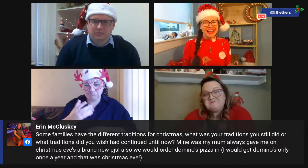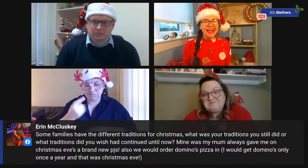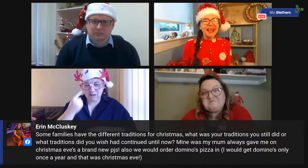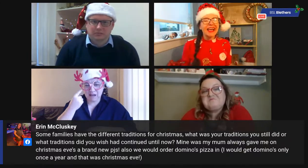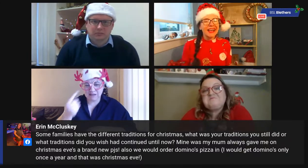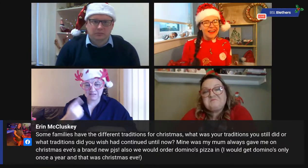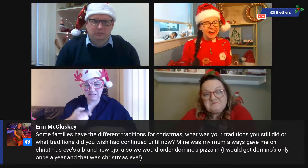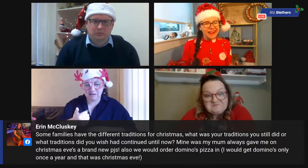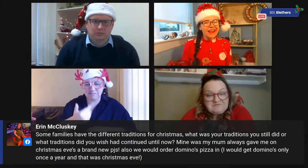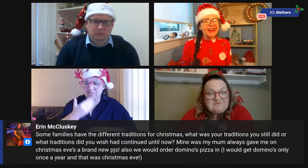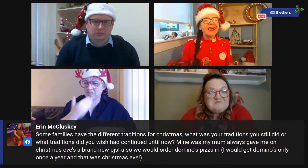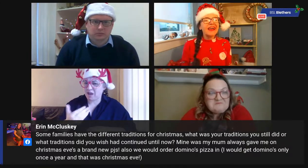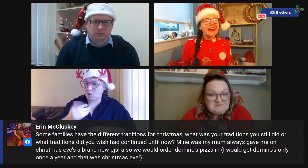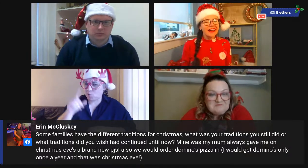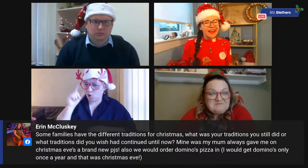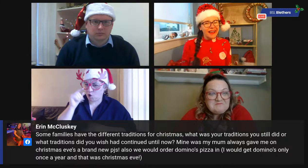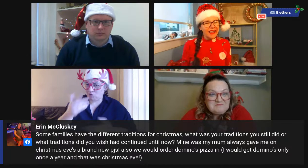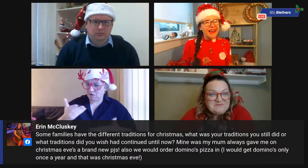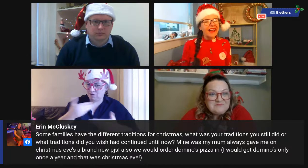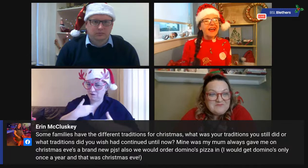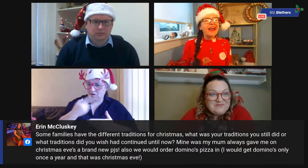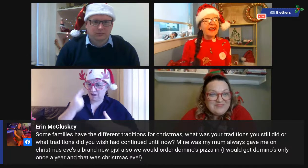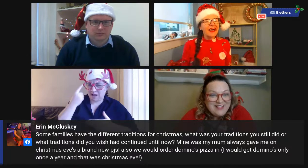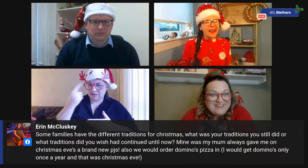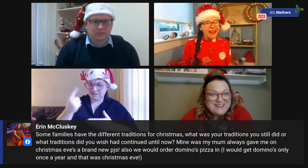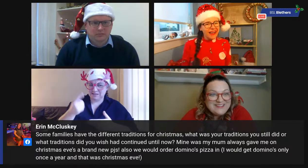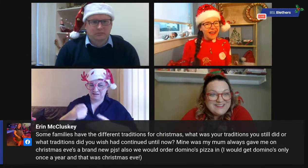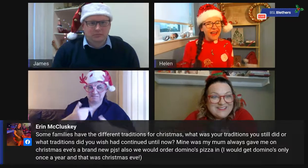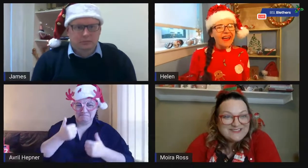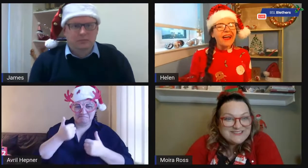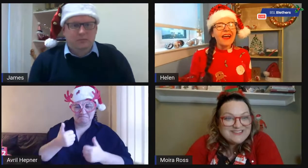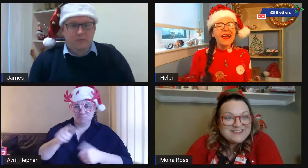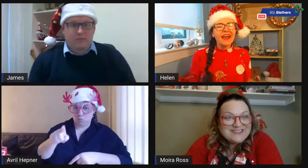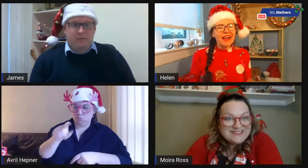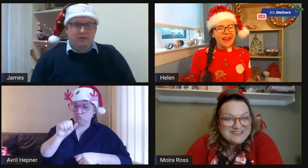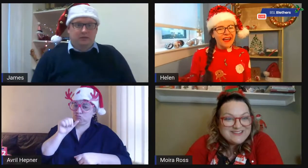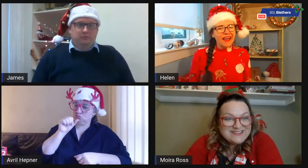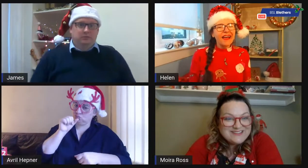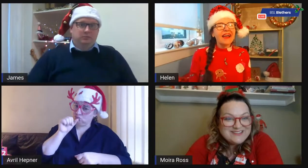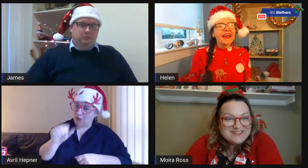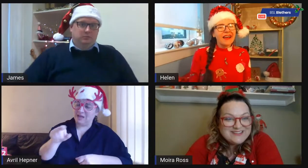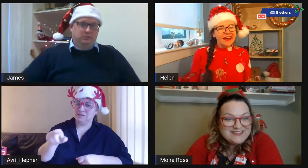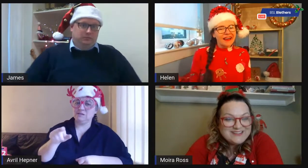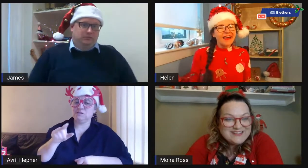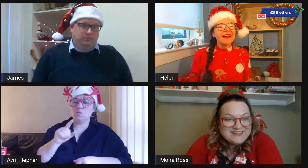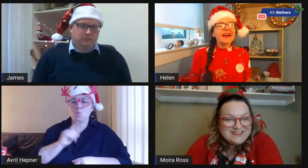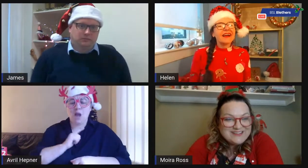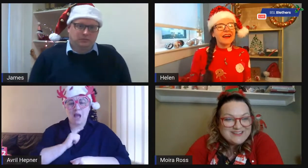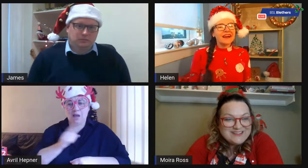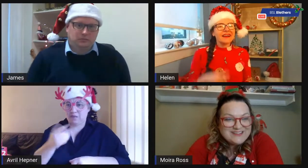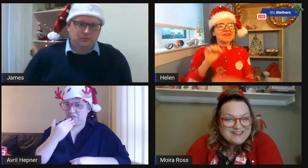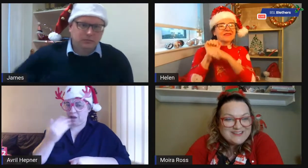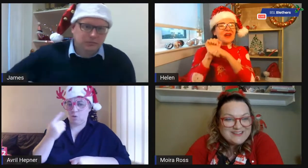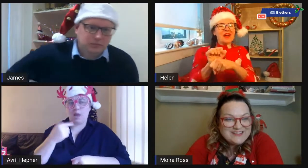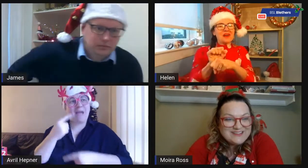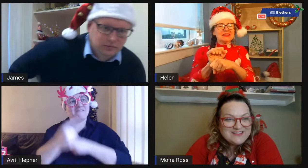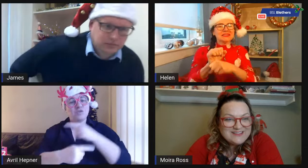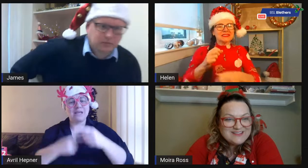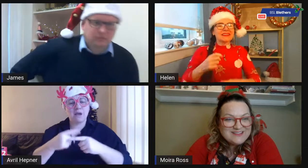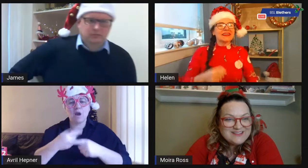was I like that. That's nice. Thank you, Erin. Those are some nice ideas there. You're right. Thank you.